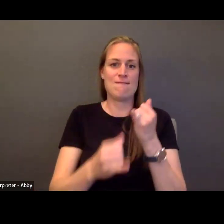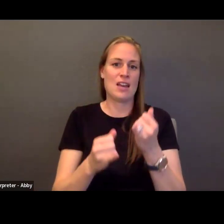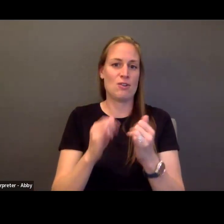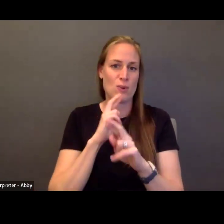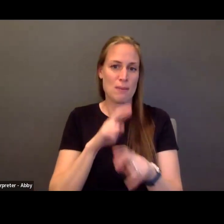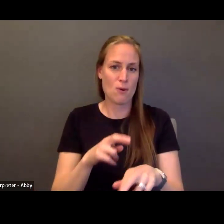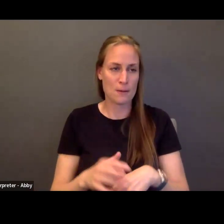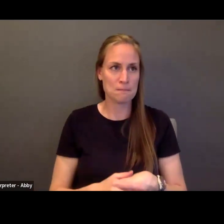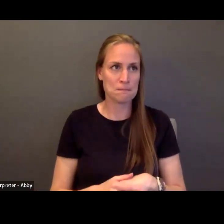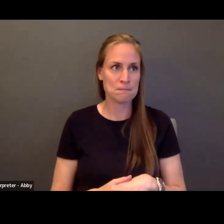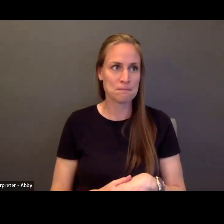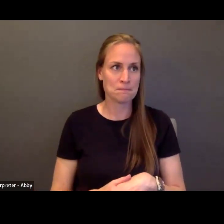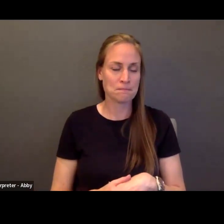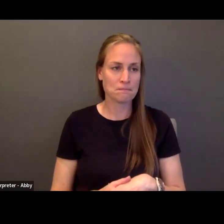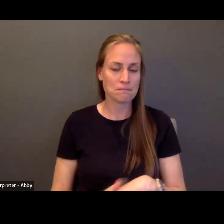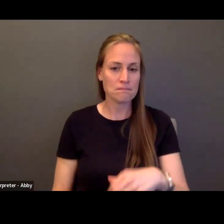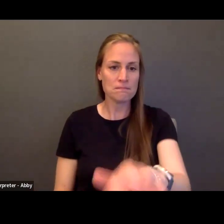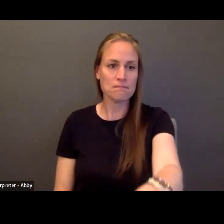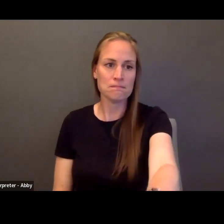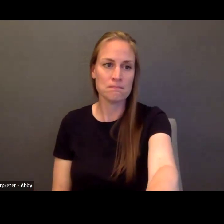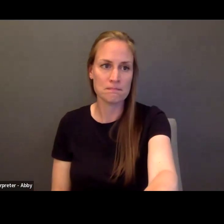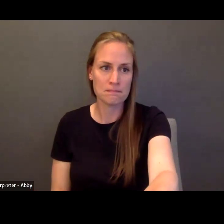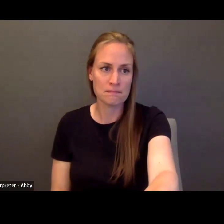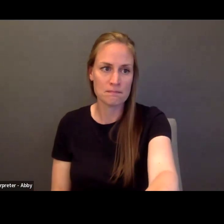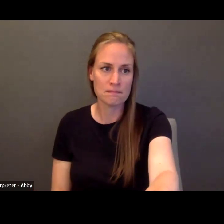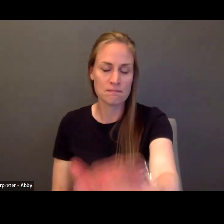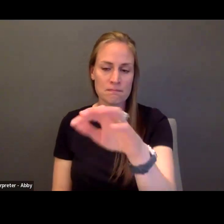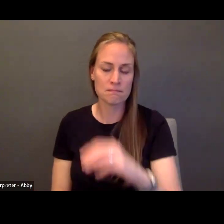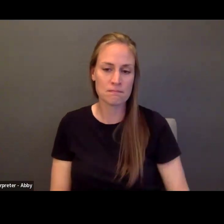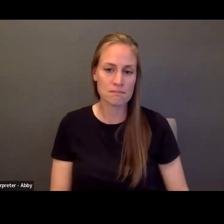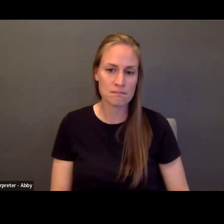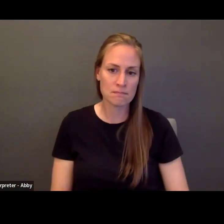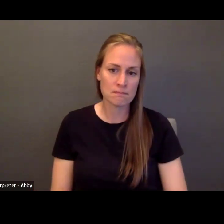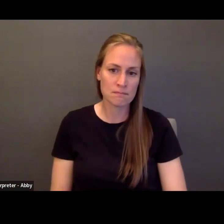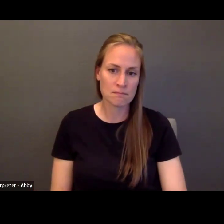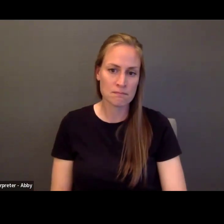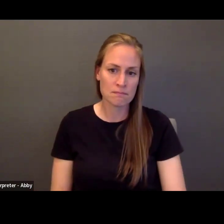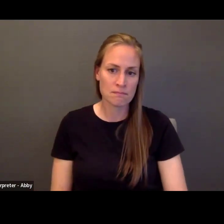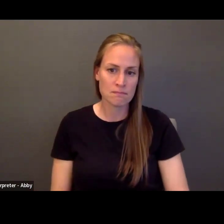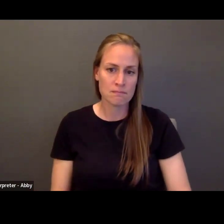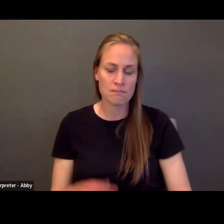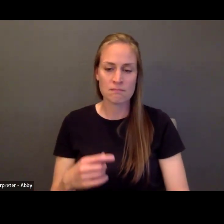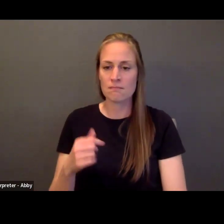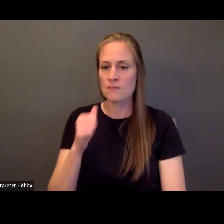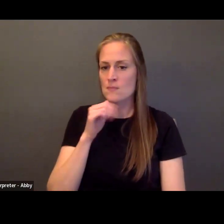So, in keeping in mind what Jane said, I think one of the gaps that we're gonna still